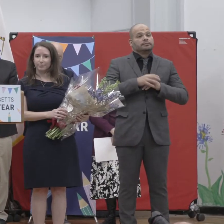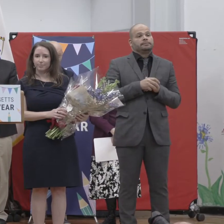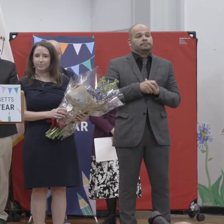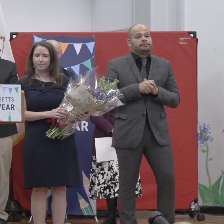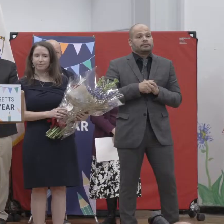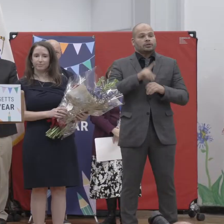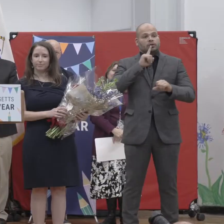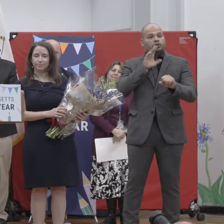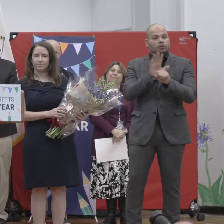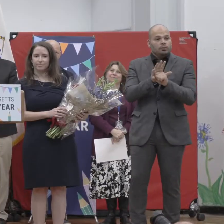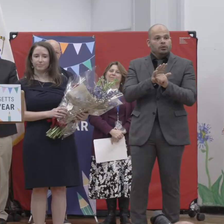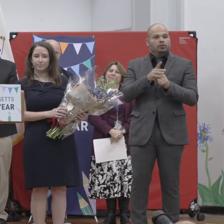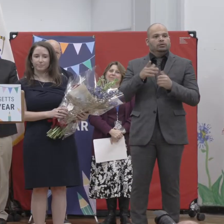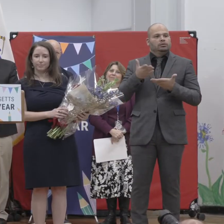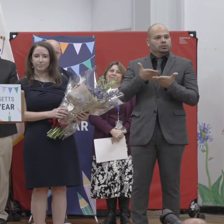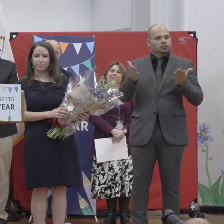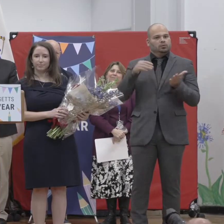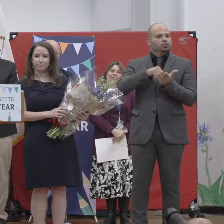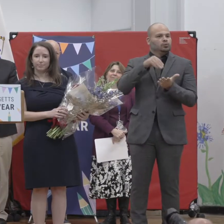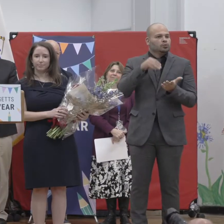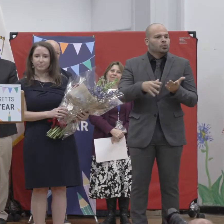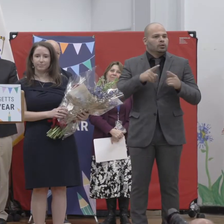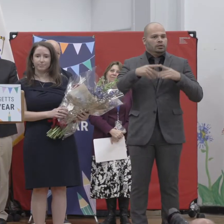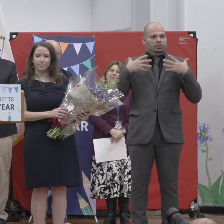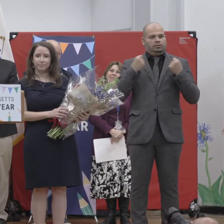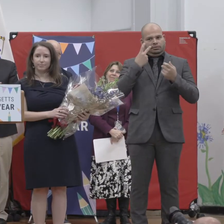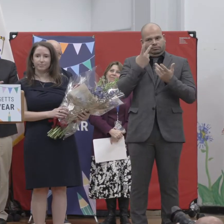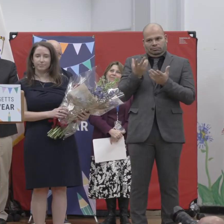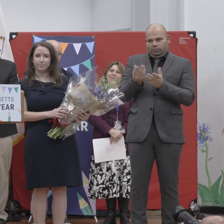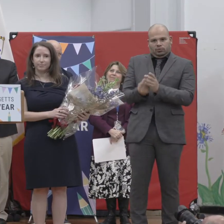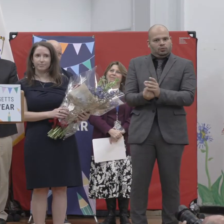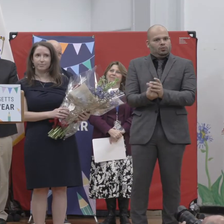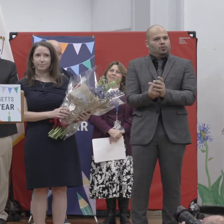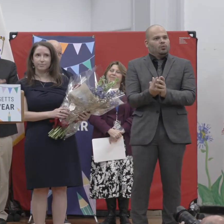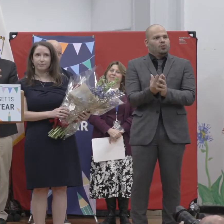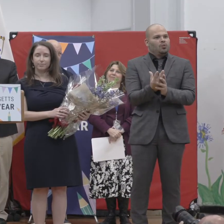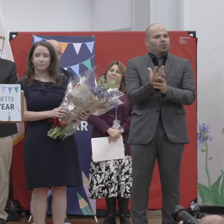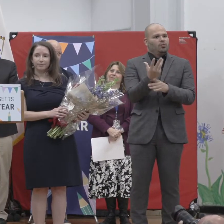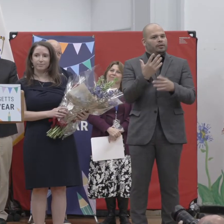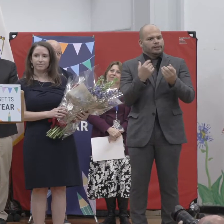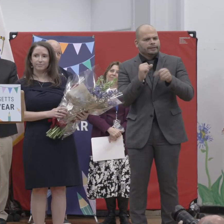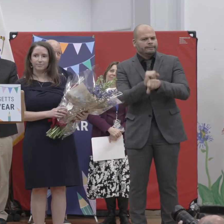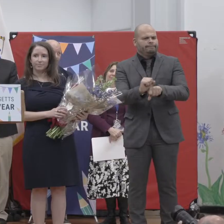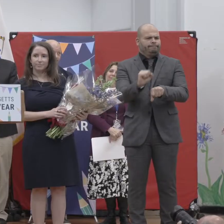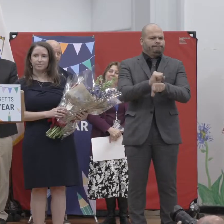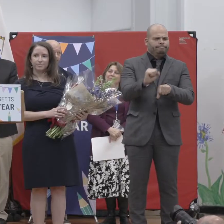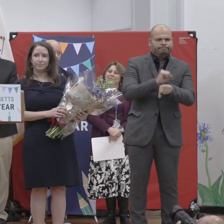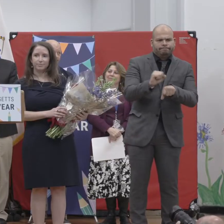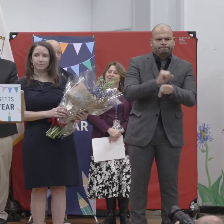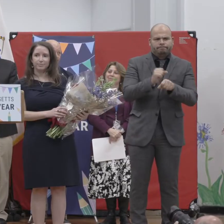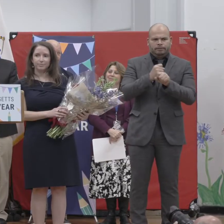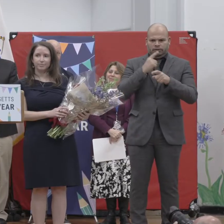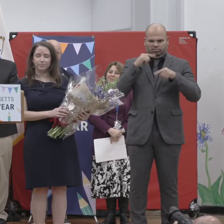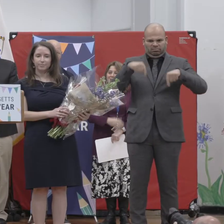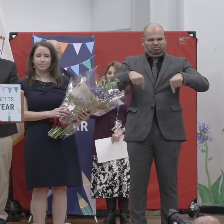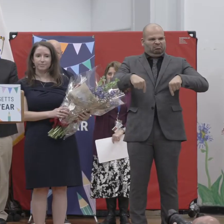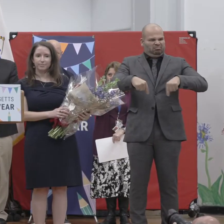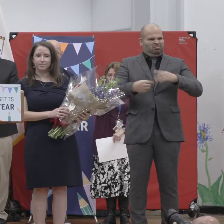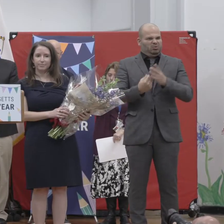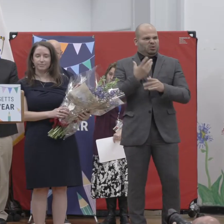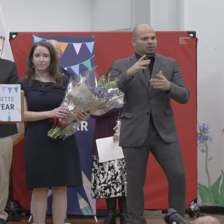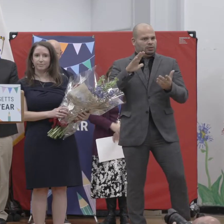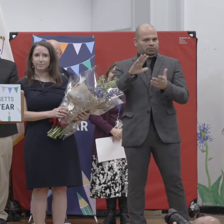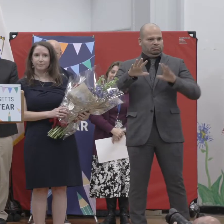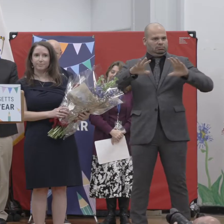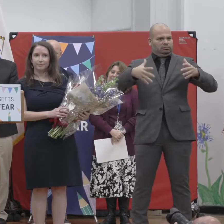your learning. She goes above and beyond to help you thrive in the classroom and out of the classroom.